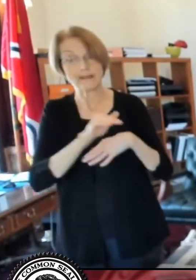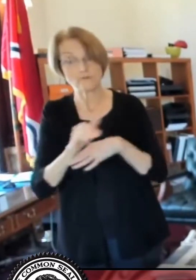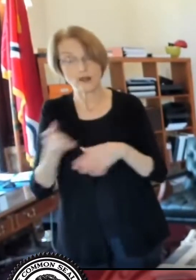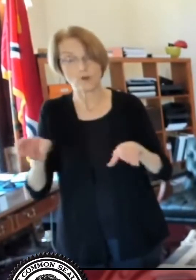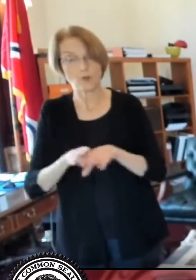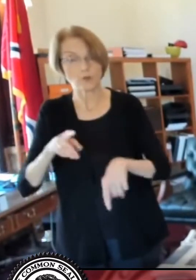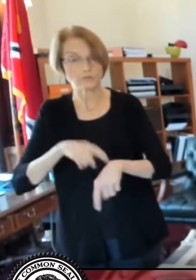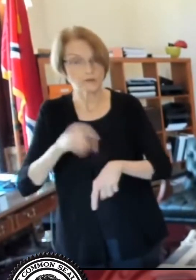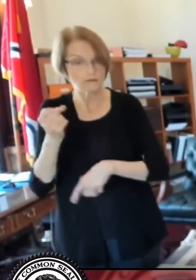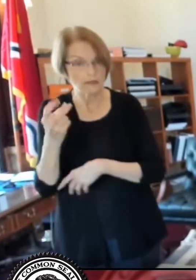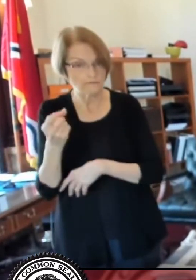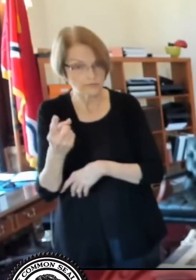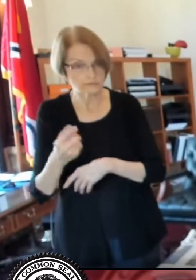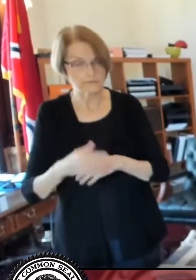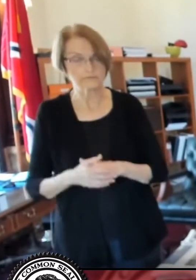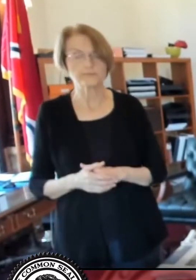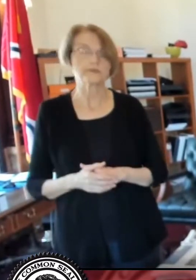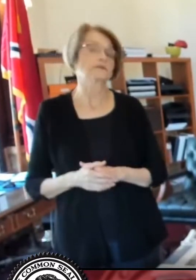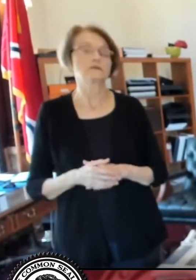They